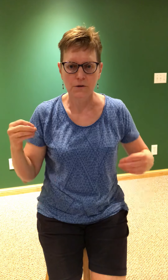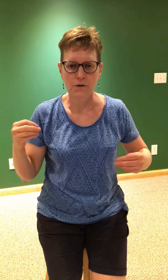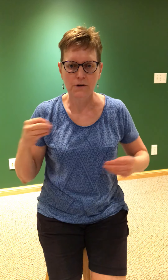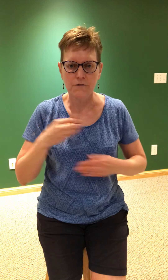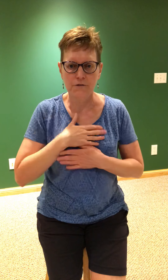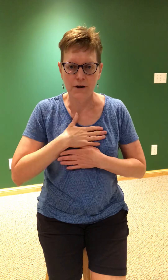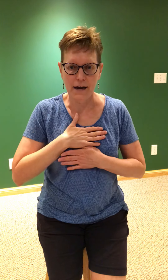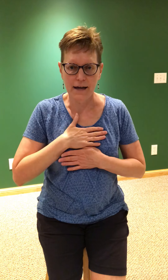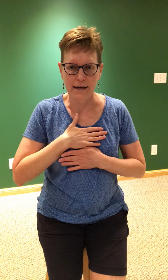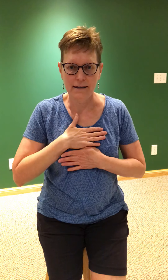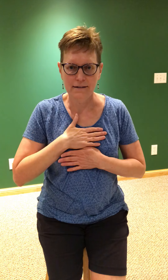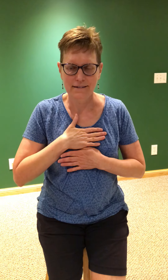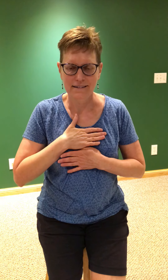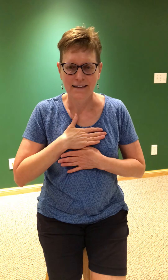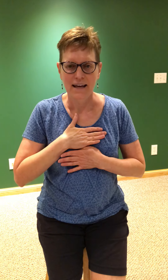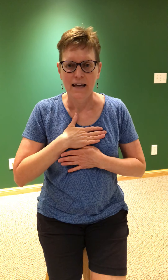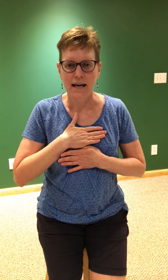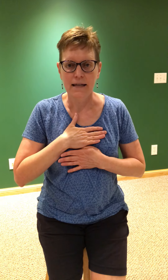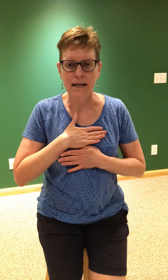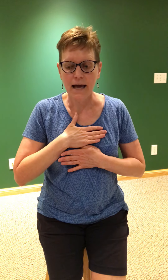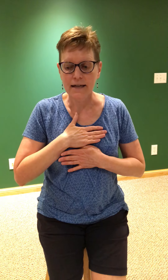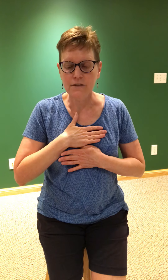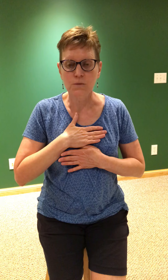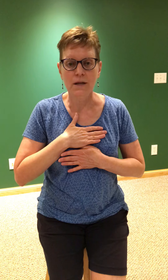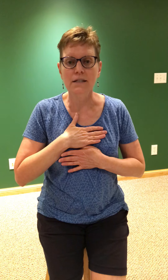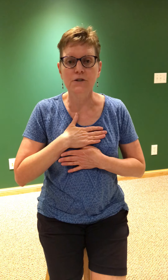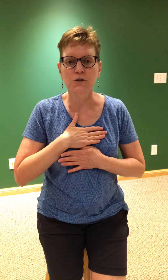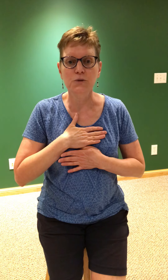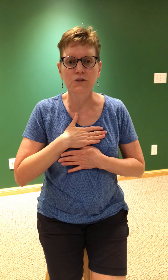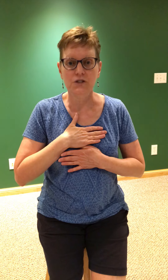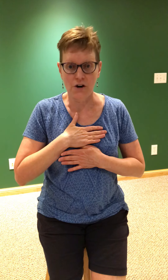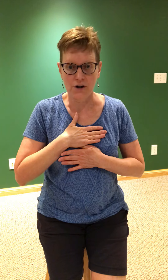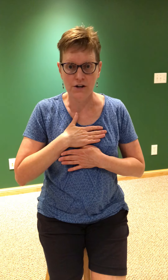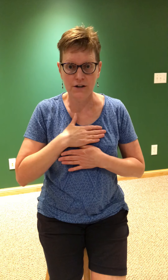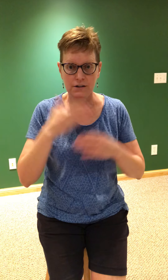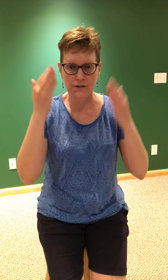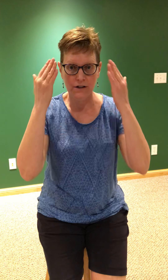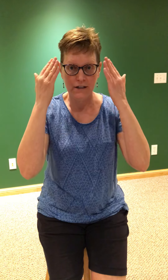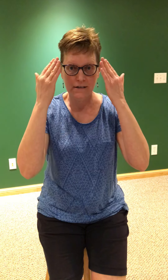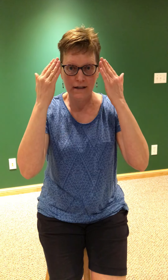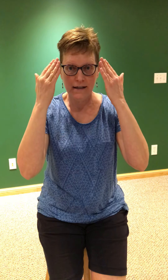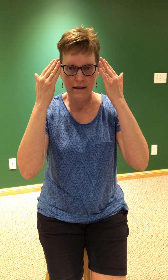or afraid. And next, when it's too dark, dark is like this.